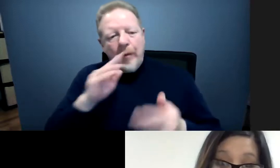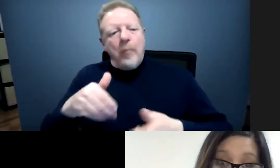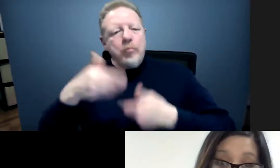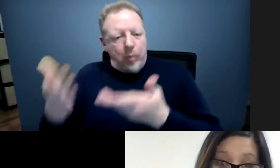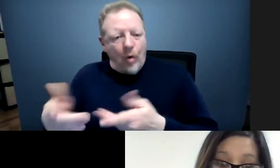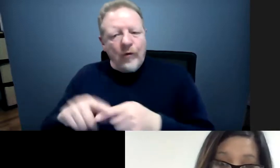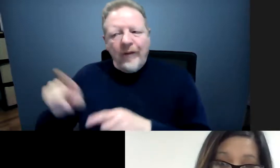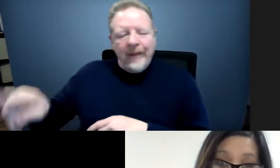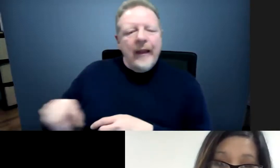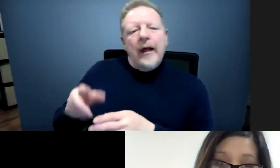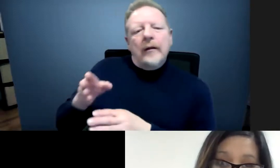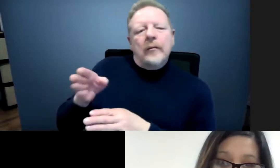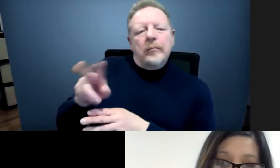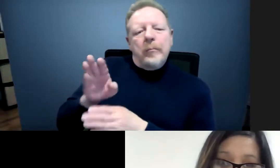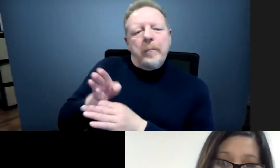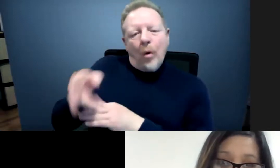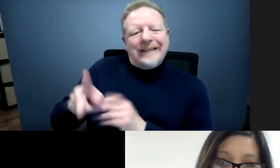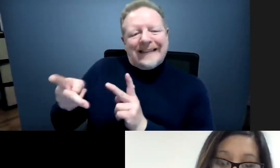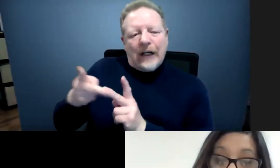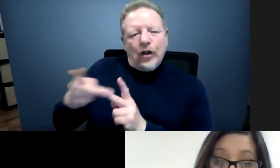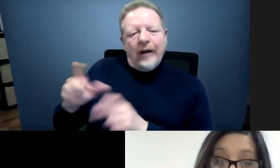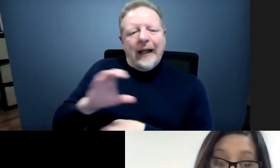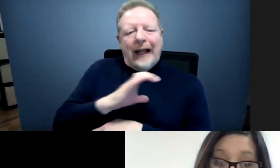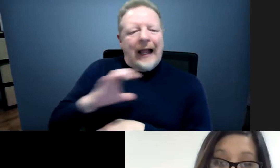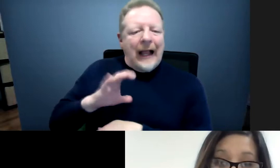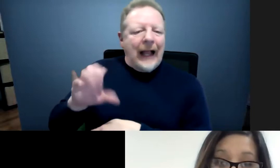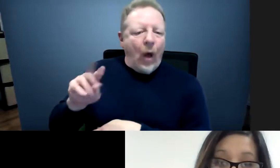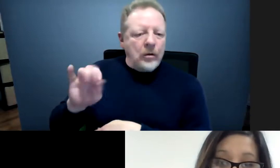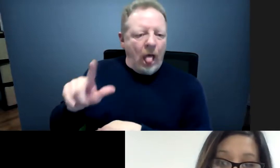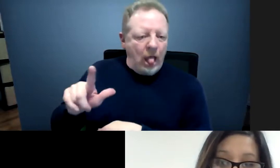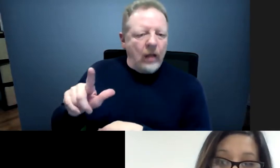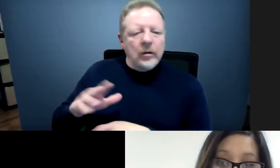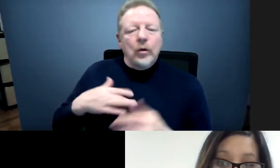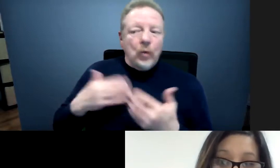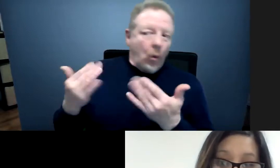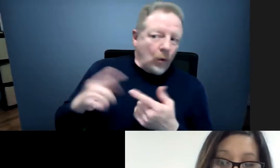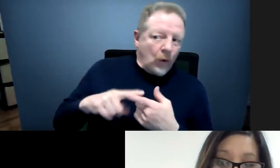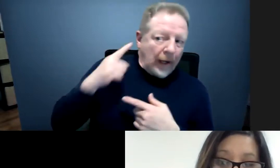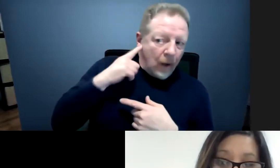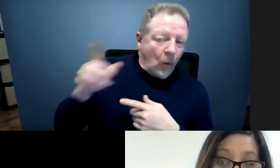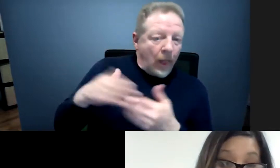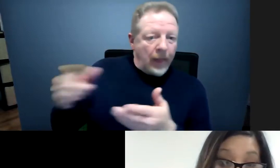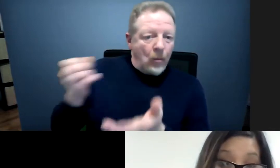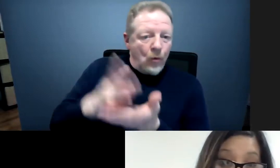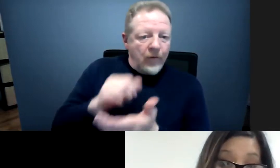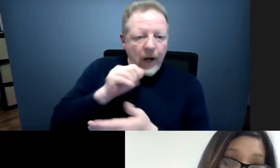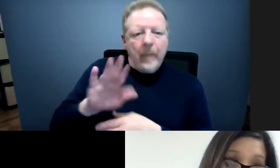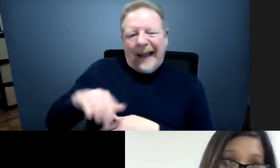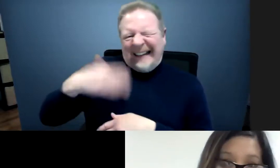post-secondary education council. So we should have some idea of its approval by next Monday, Tuesday at the